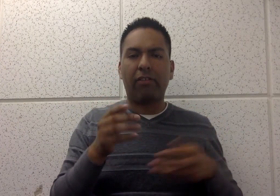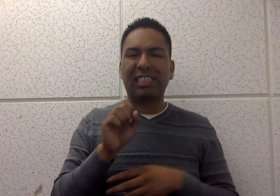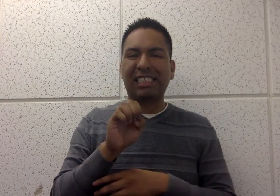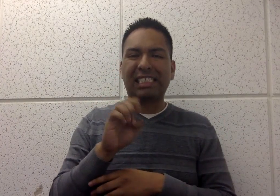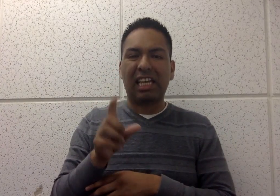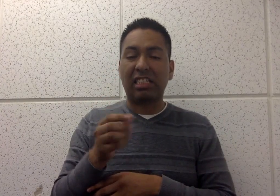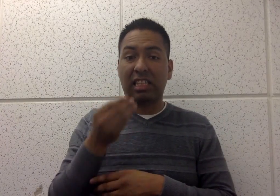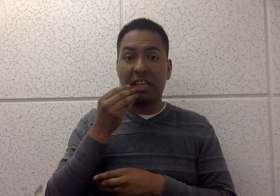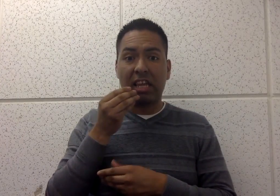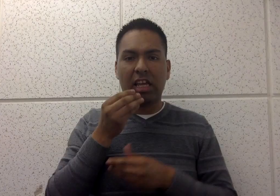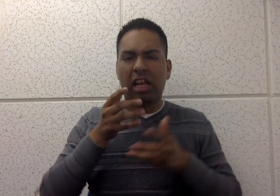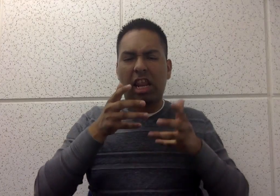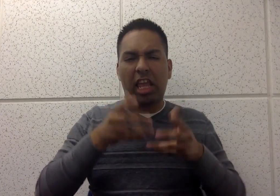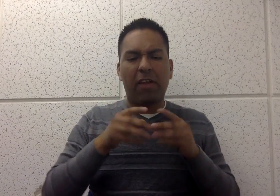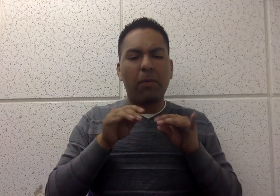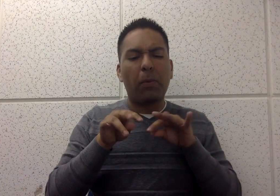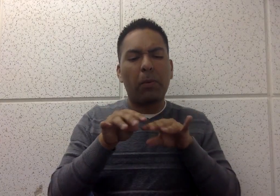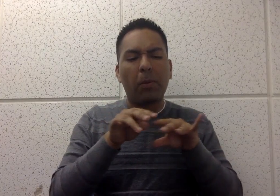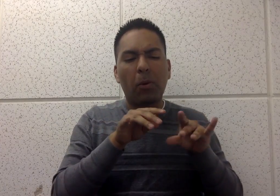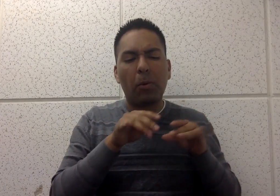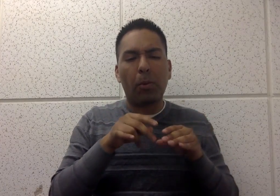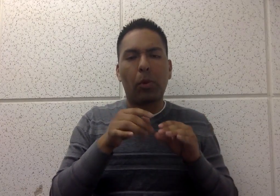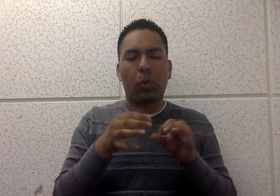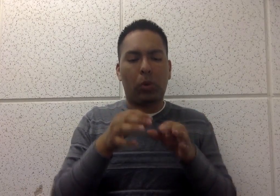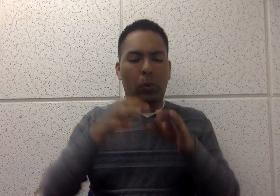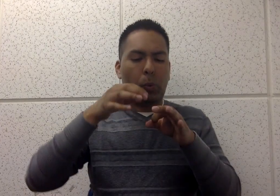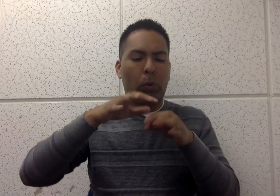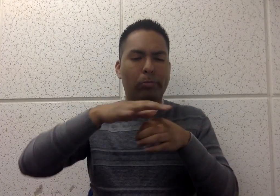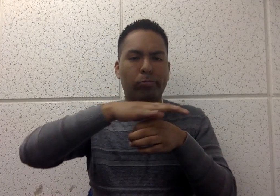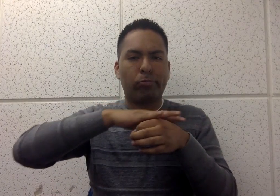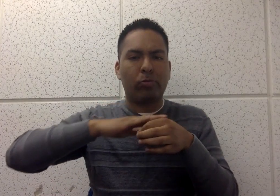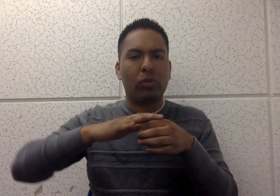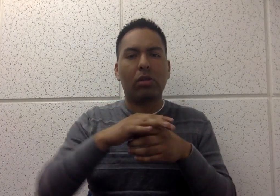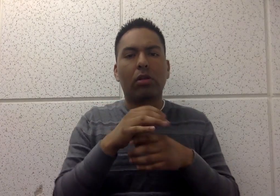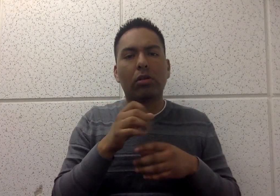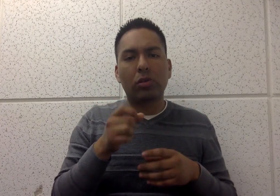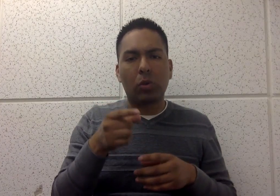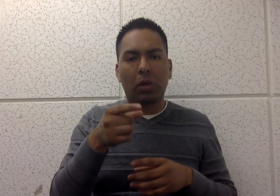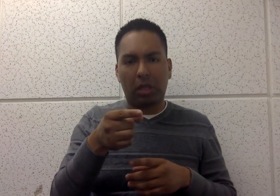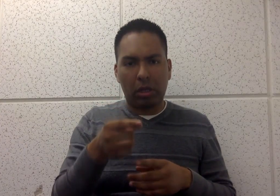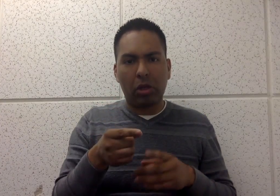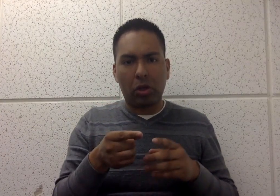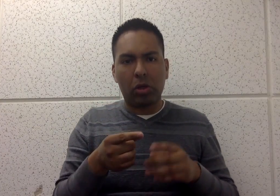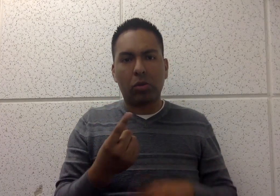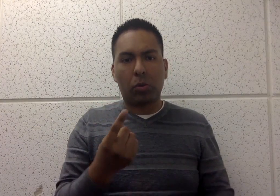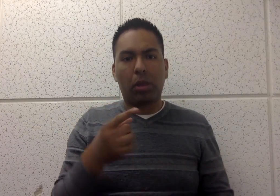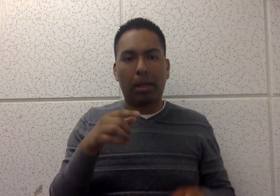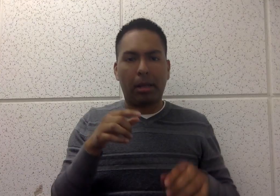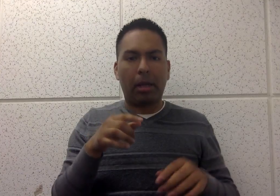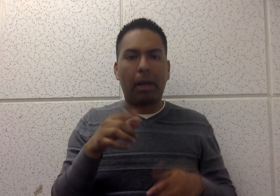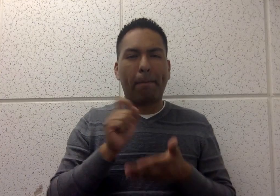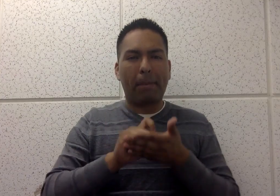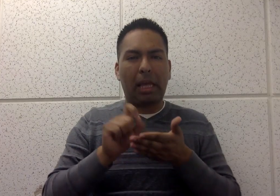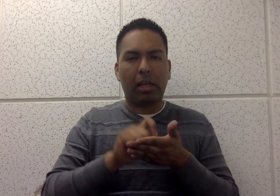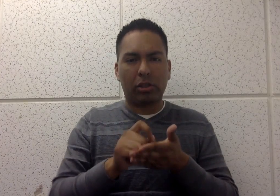is a 5-year-old colony. This is the nest entrance. Here's a pencil for scale. This is about as big as they get, about 1 meter across. And